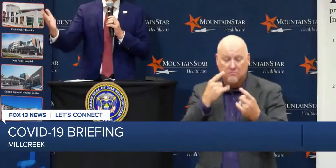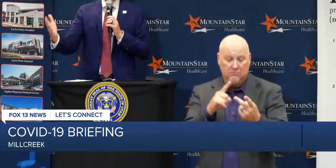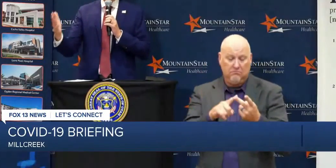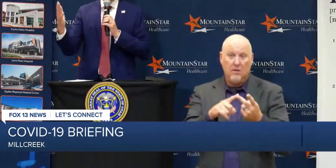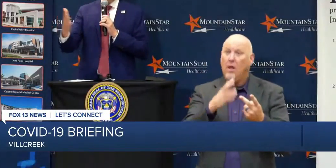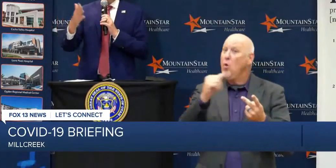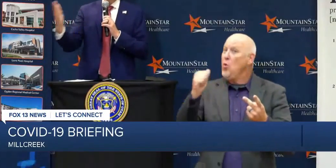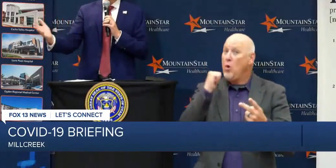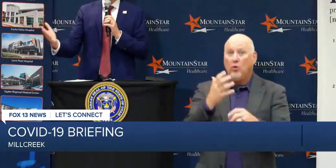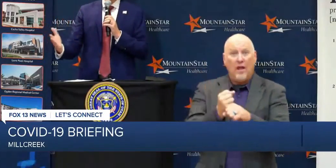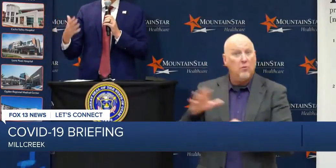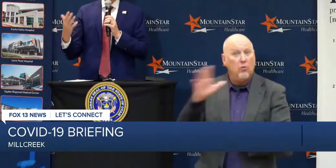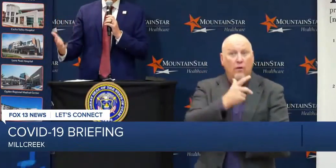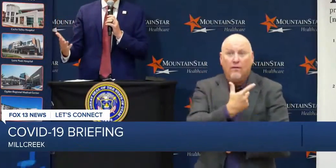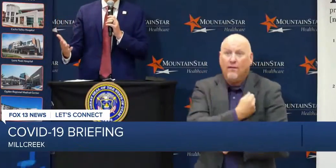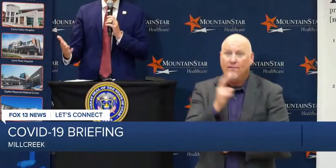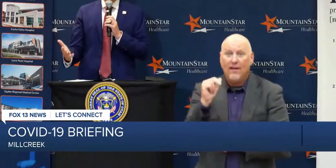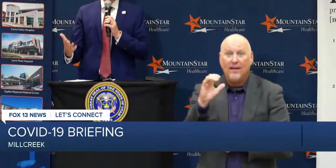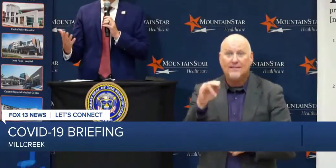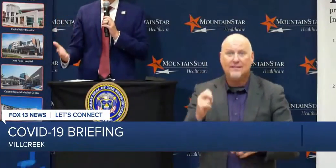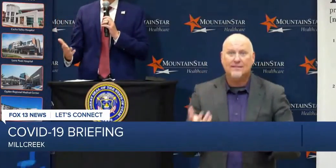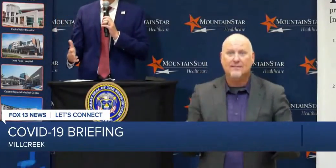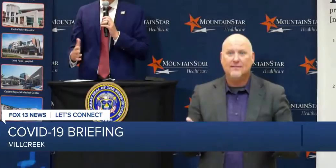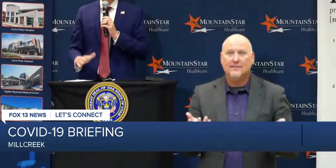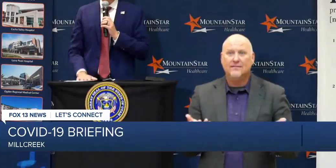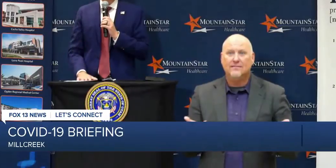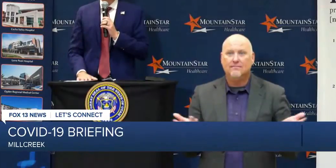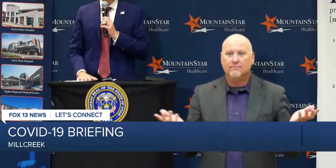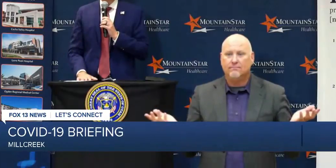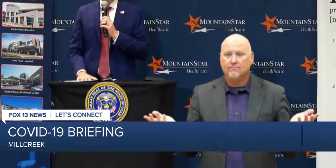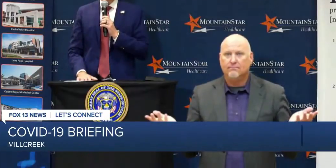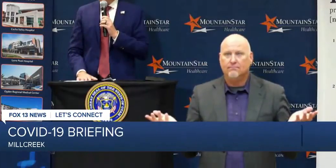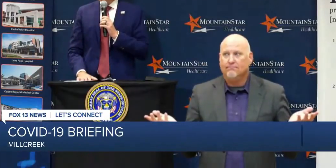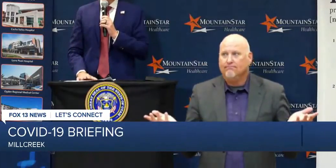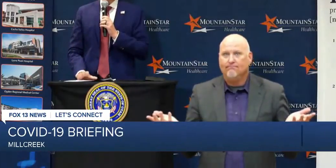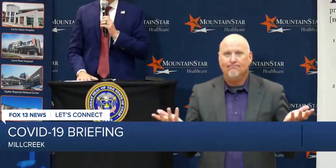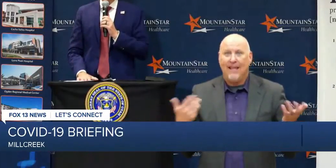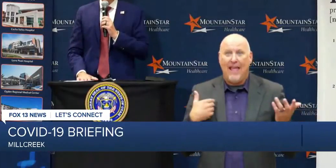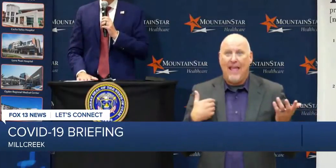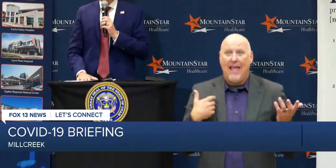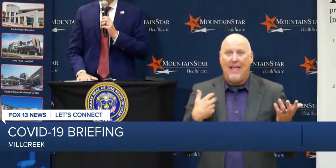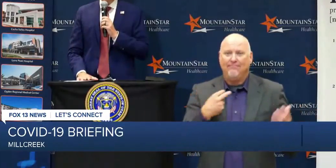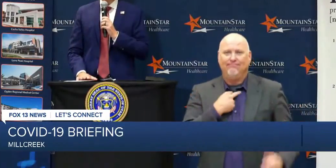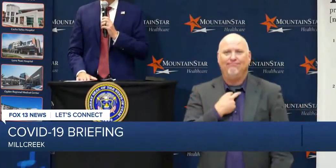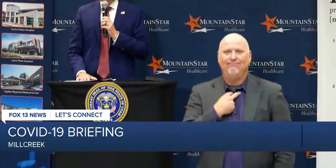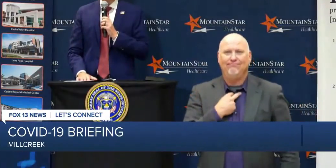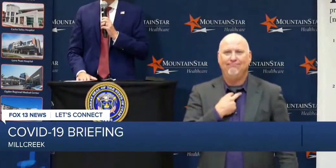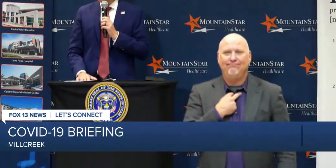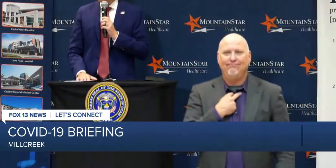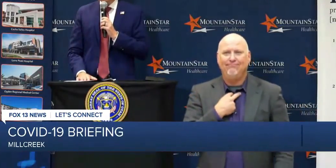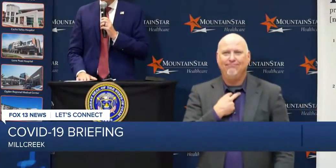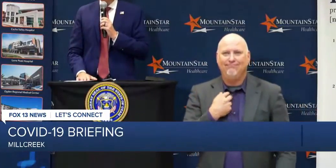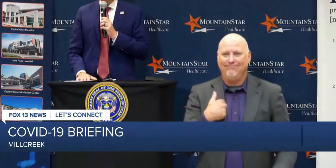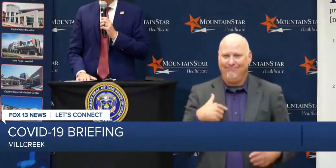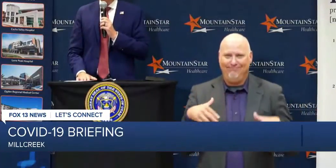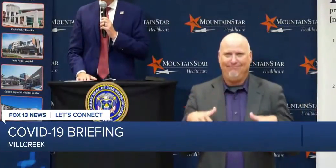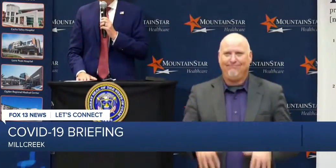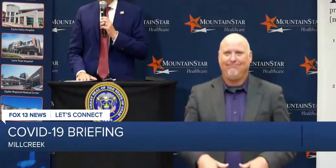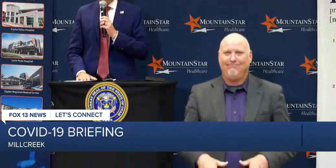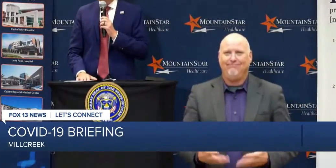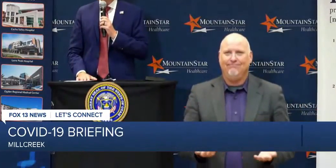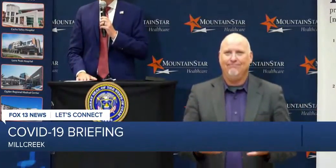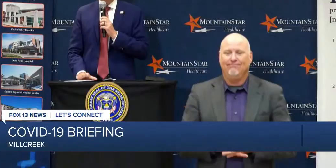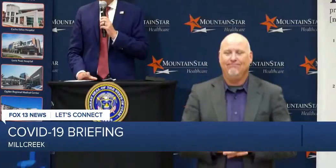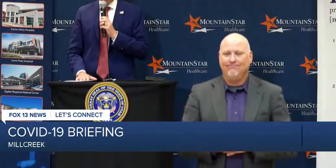there are people who are willing to sacrifice and wear masks again to protect the unvaccinated. I gotta be honest with you, I don't know if I'm one of those people.